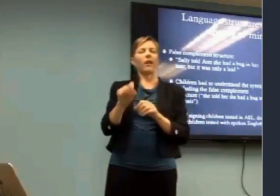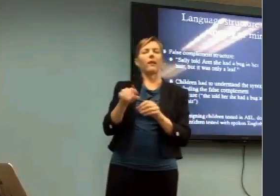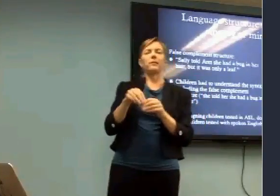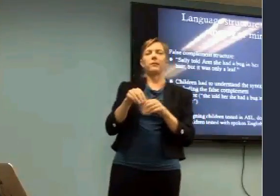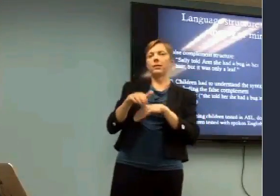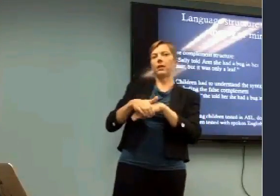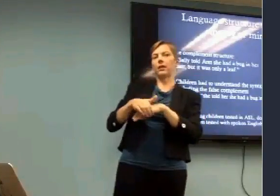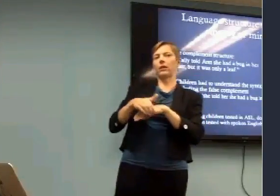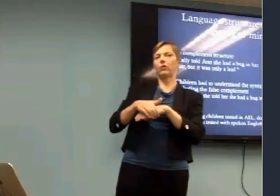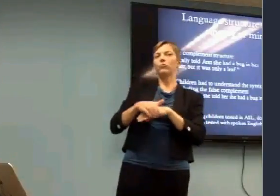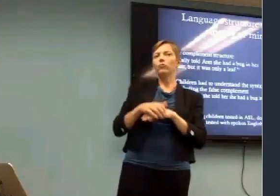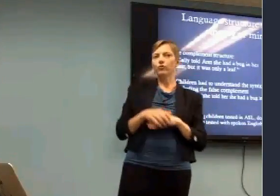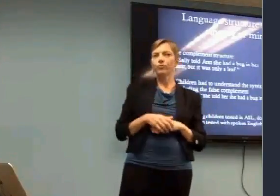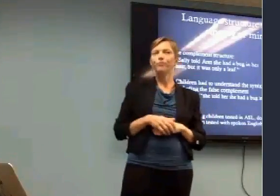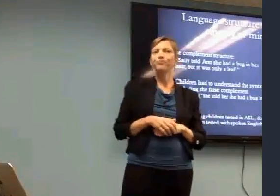ASL.